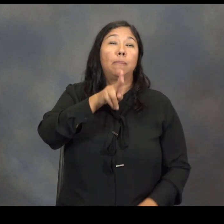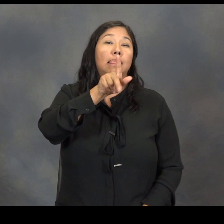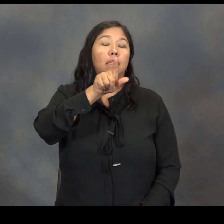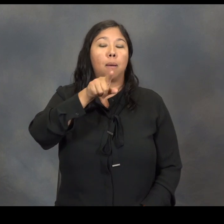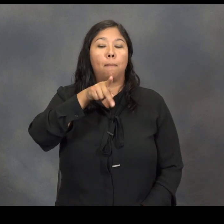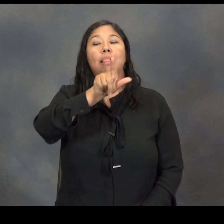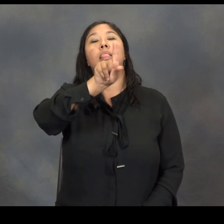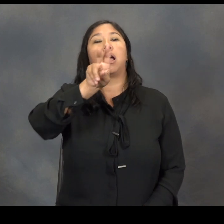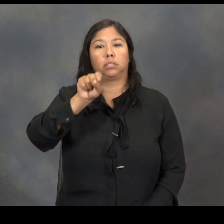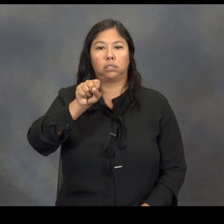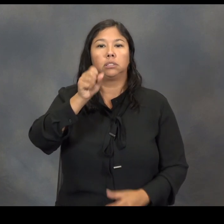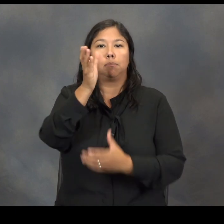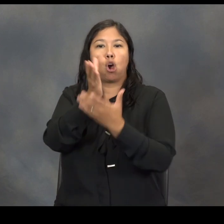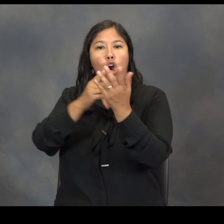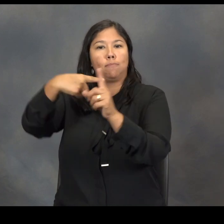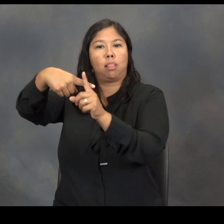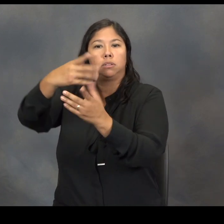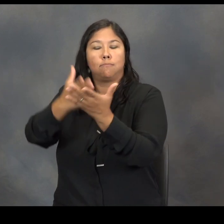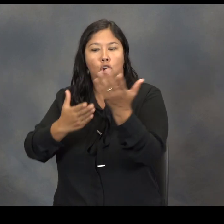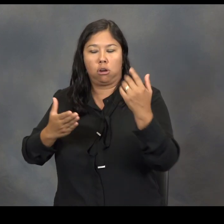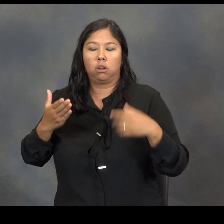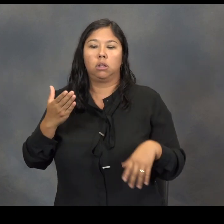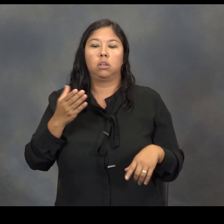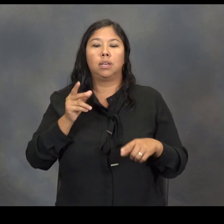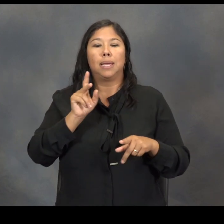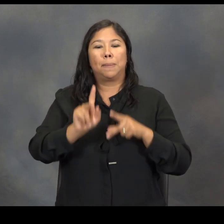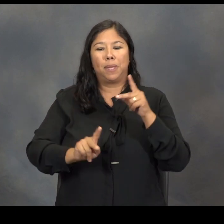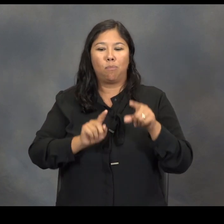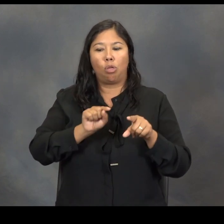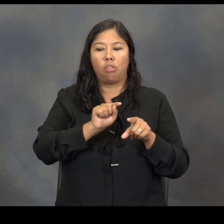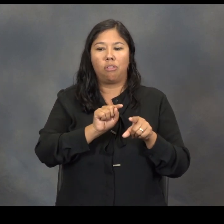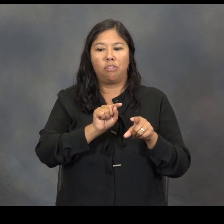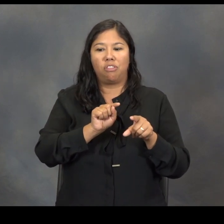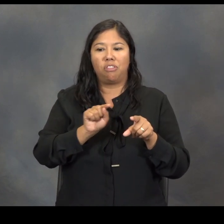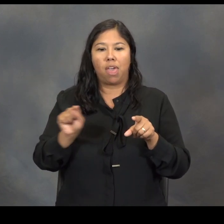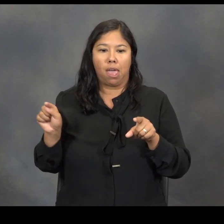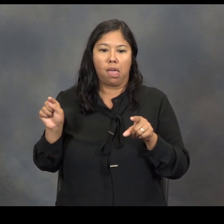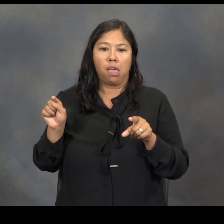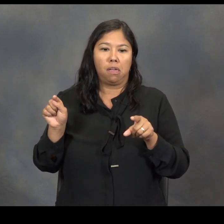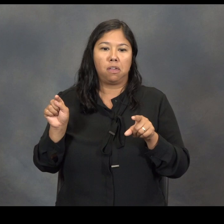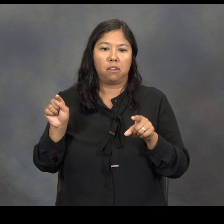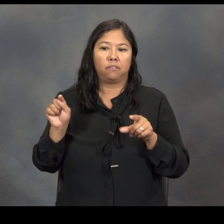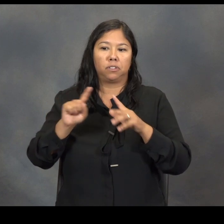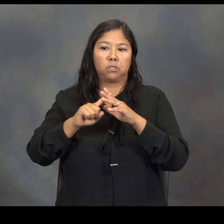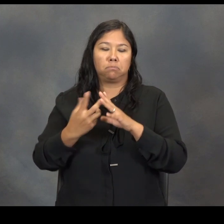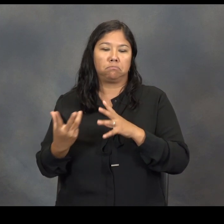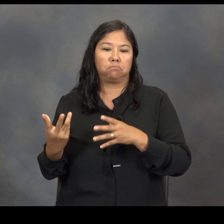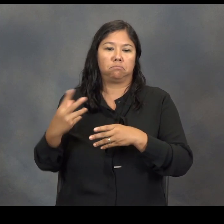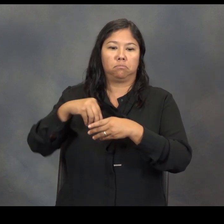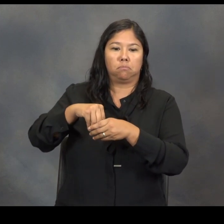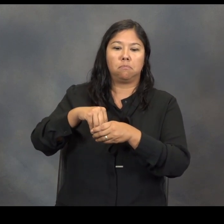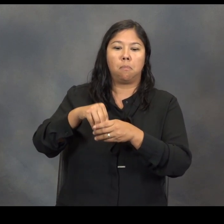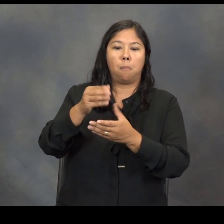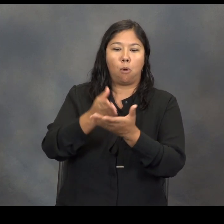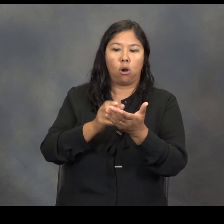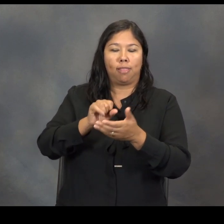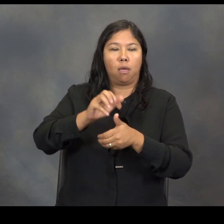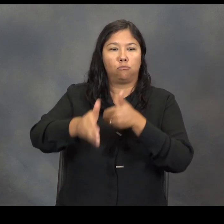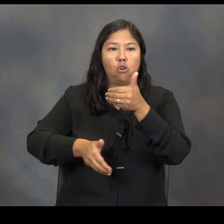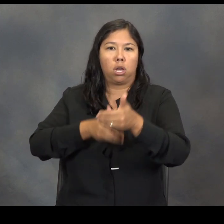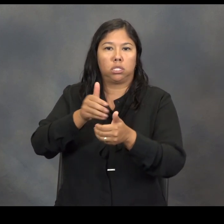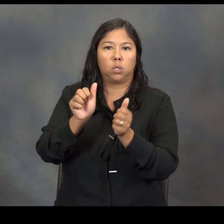sort of special. Folks have really become an intricate sort of part of the process when it comes